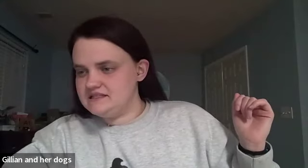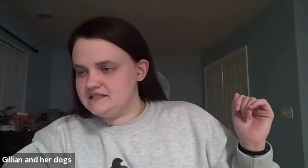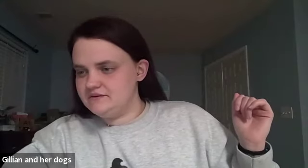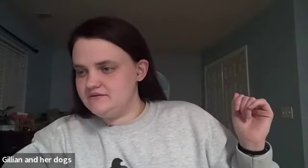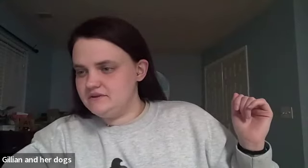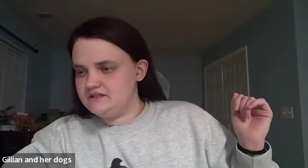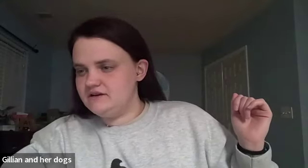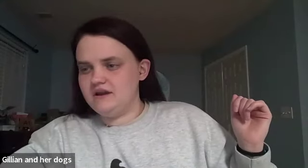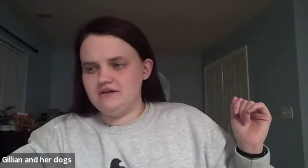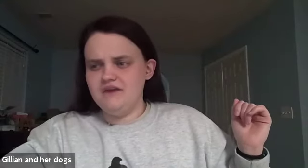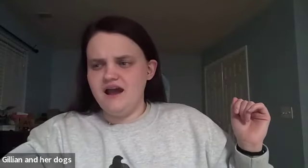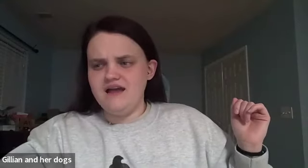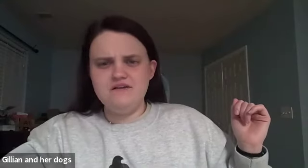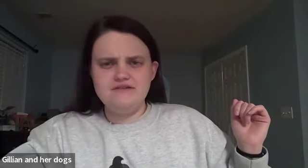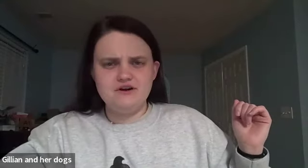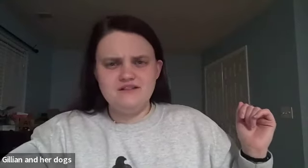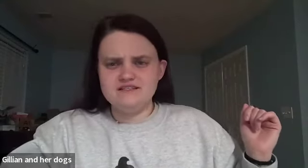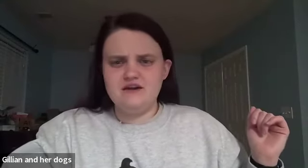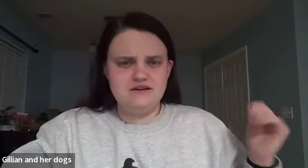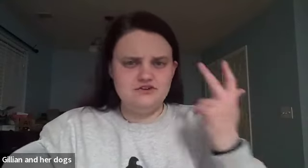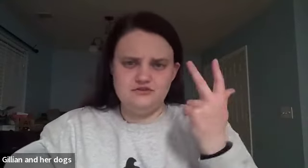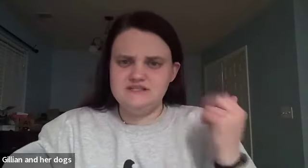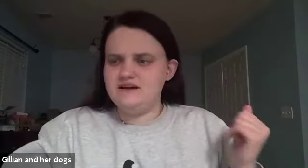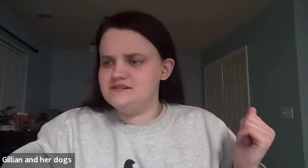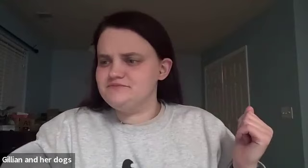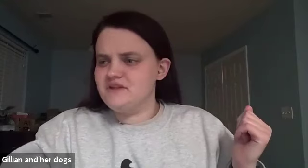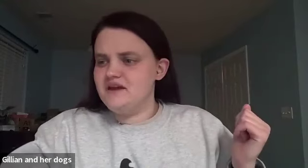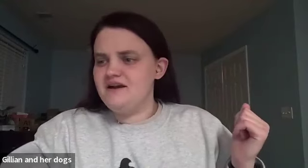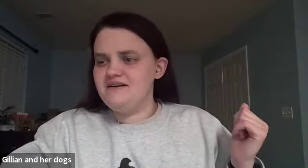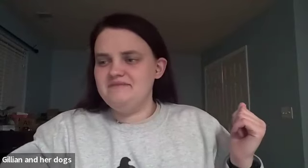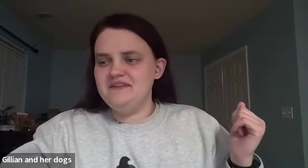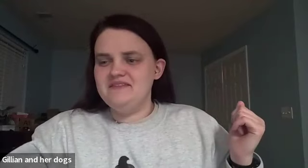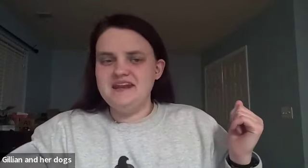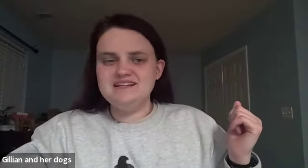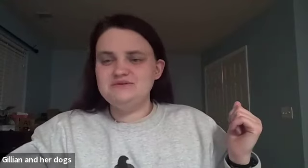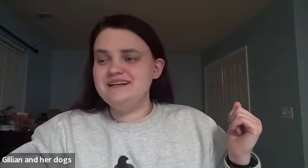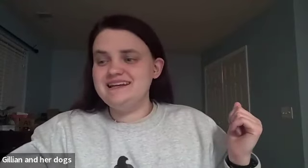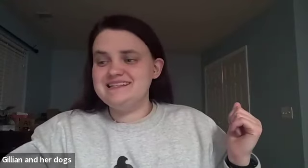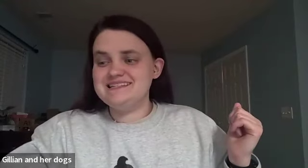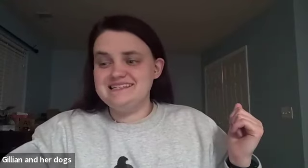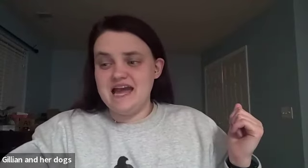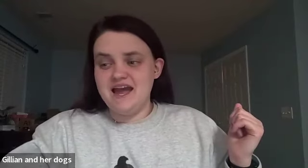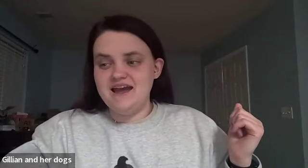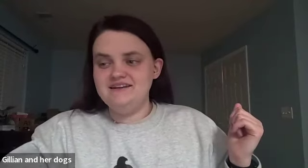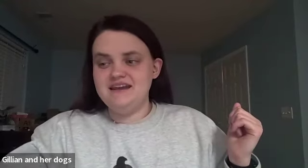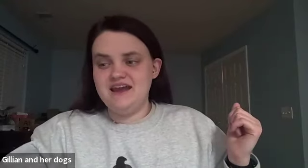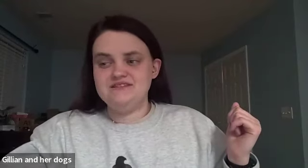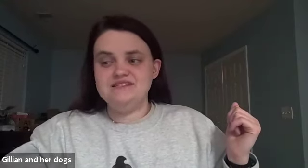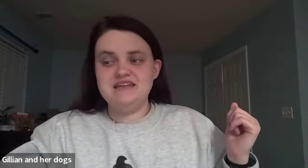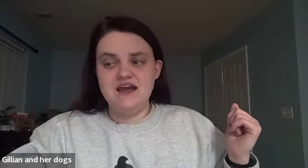Let's see. We've only done, okay. I love how I've already lost count after 3 signs. All right. The next one is sad. Now,